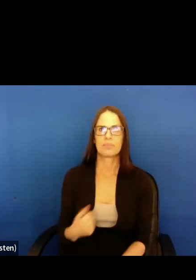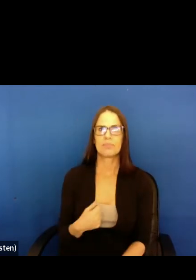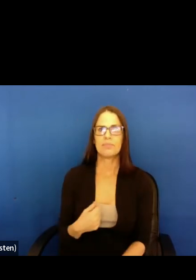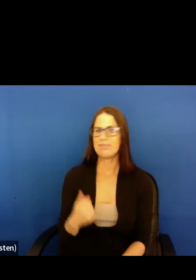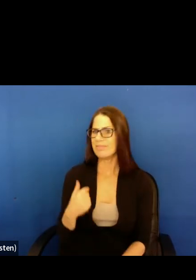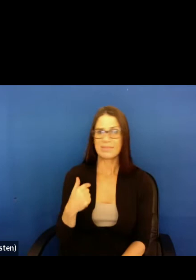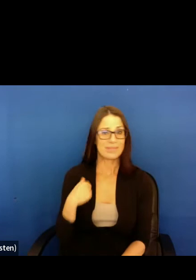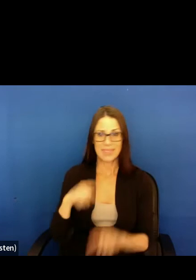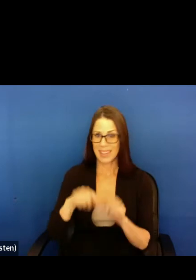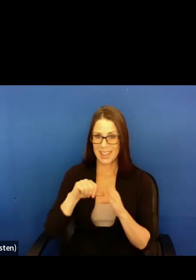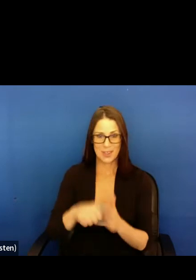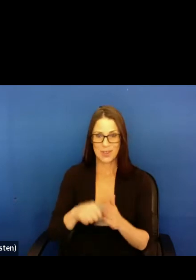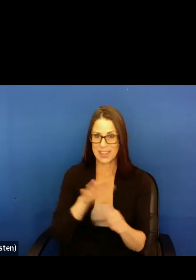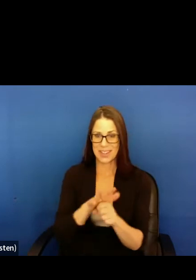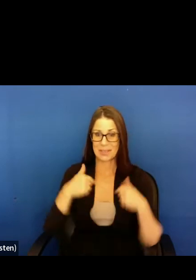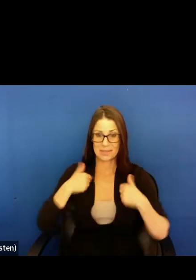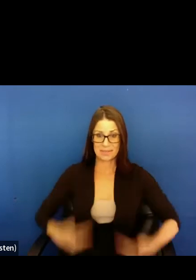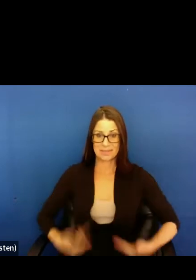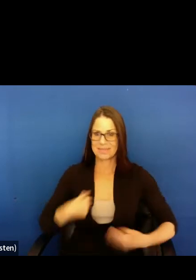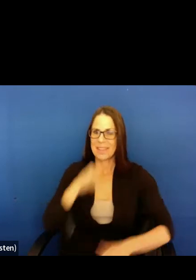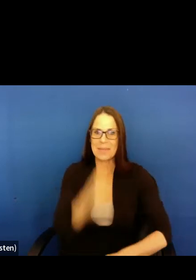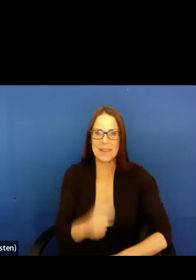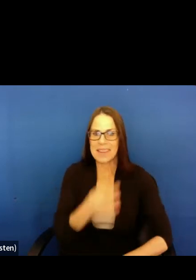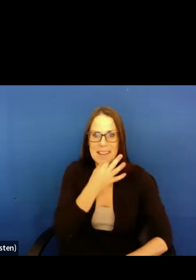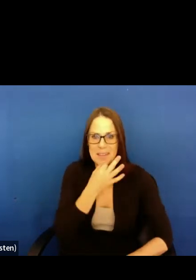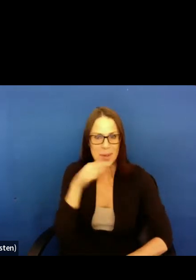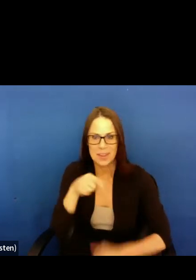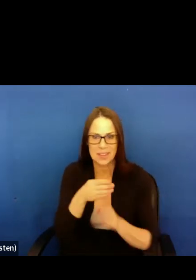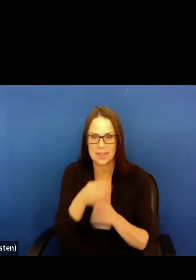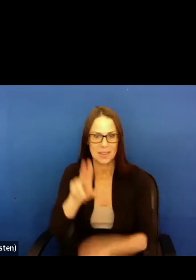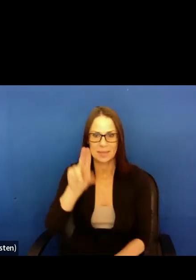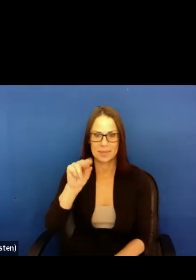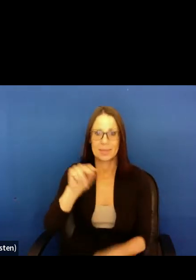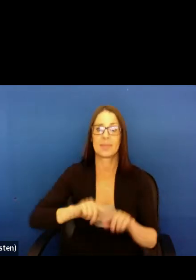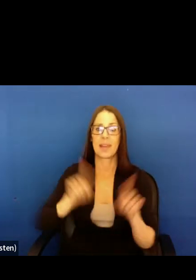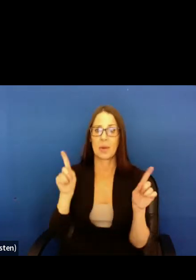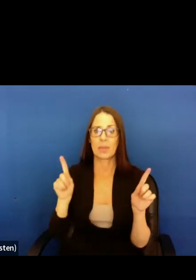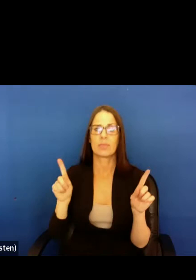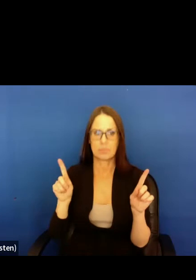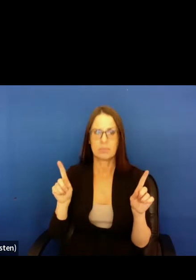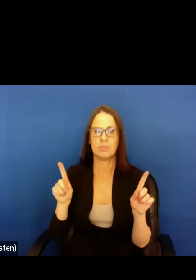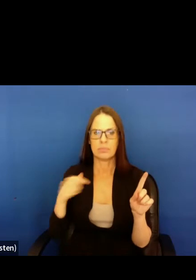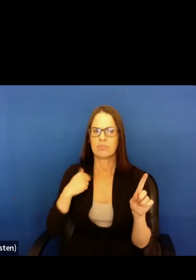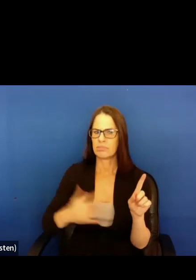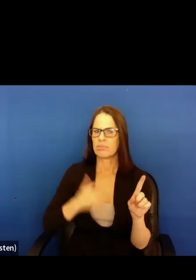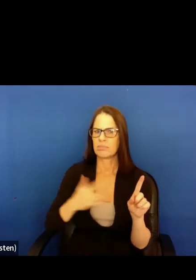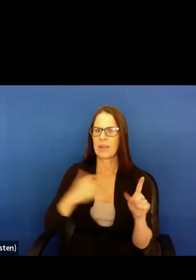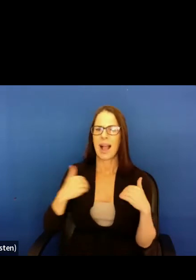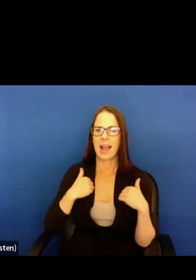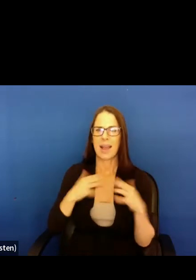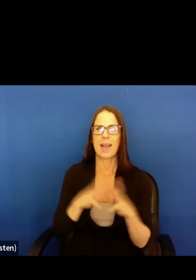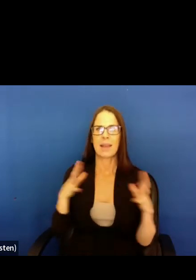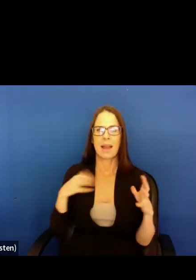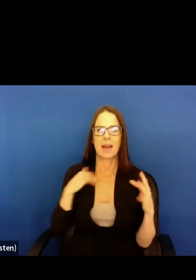stress enough that I am not an expert in this field. However, I think I have plenty of access to people that we